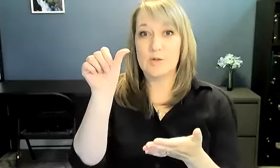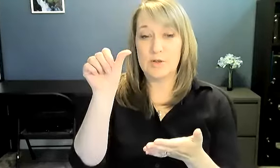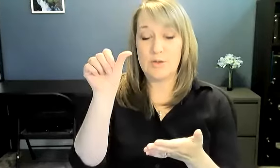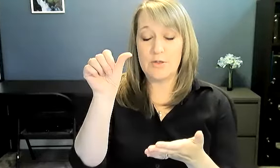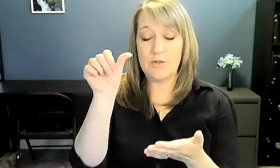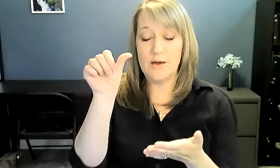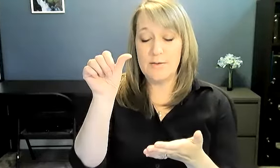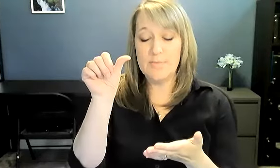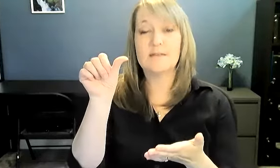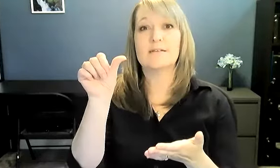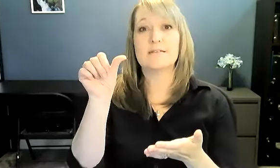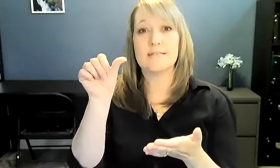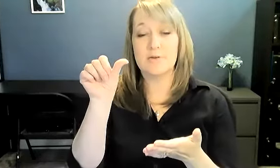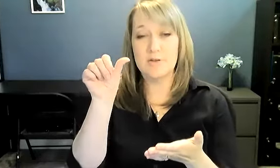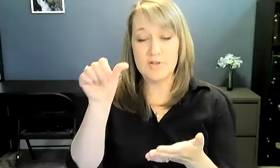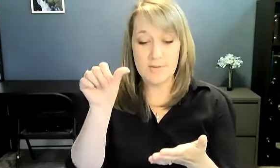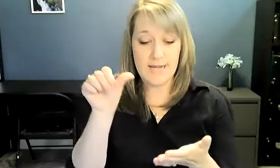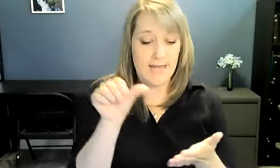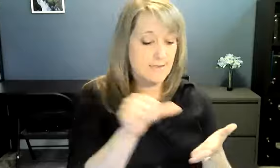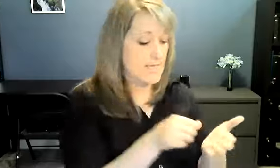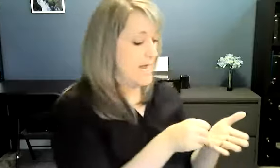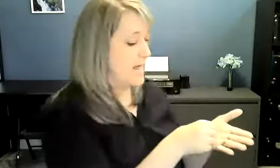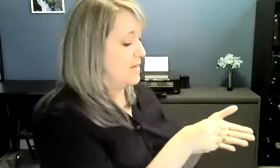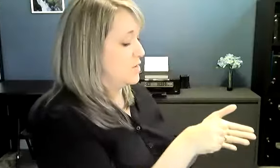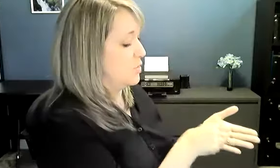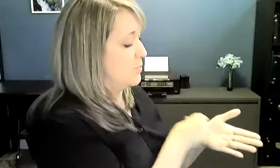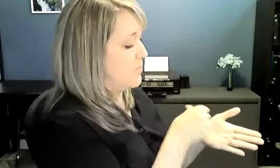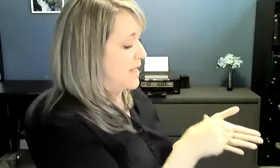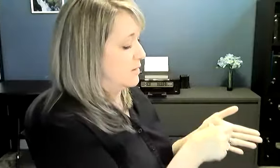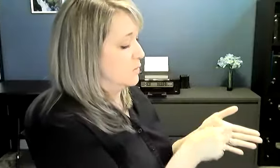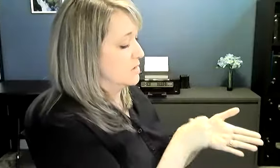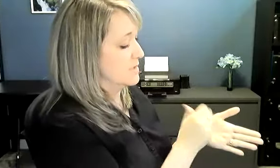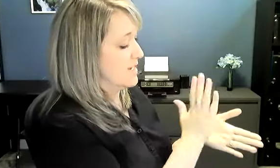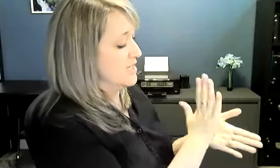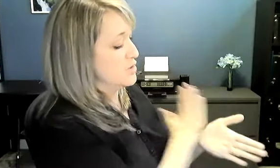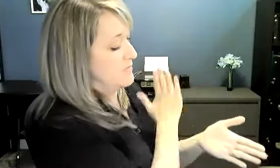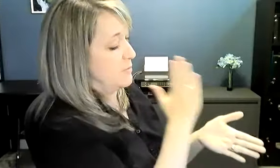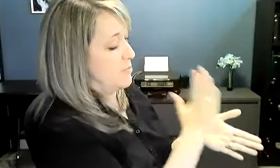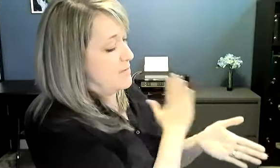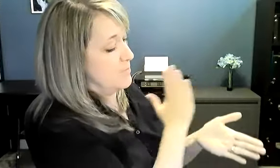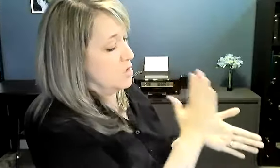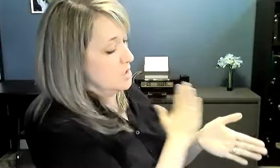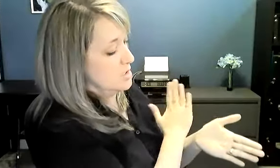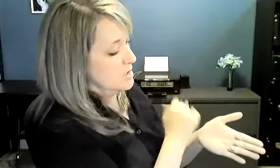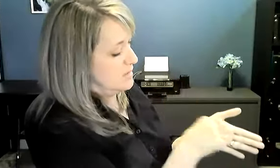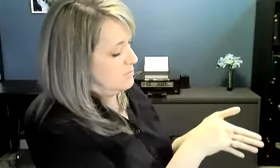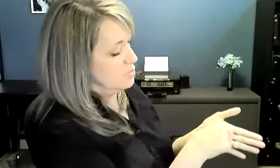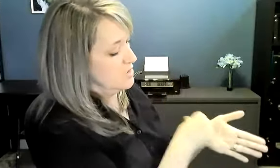your thumb sticks out on your dominant hand, and then you go backwards, kind of like you did for paper. The motion is